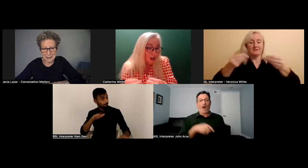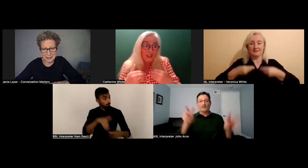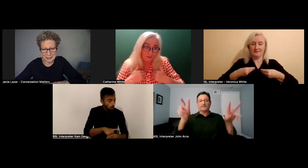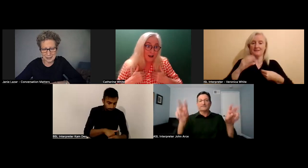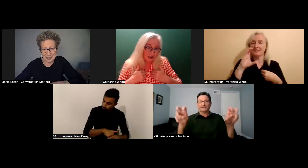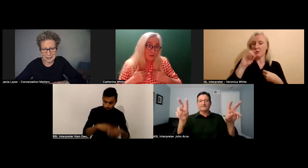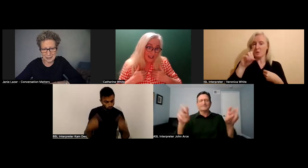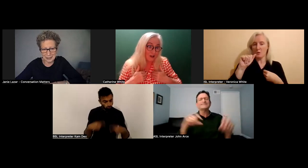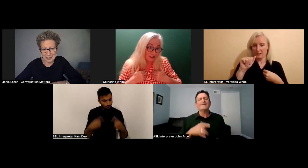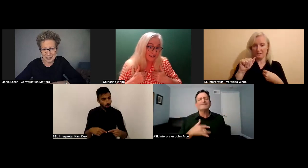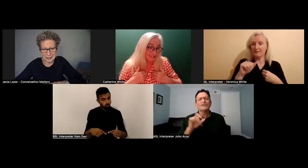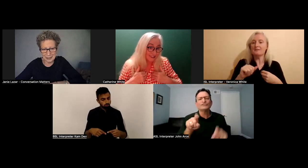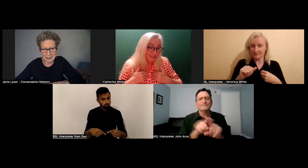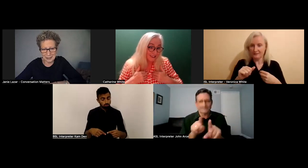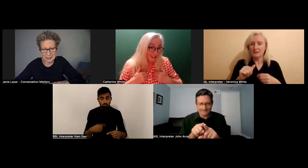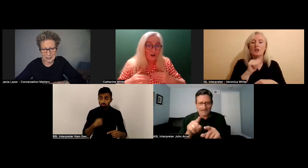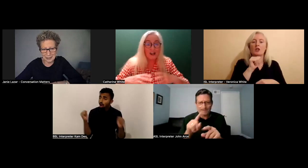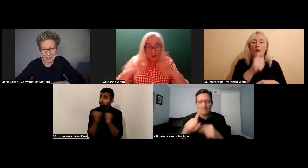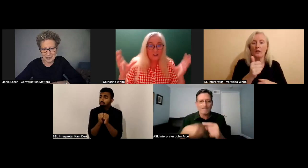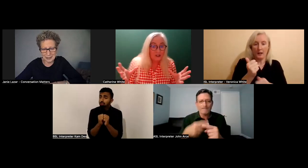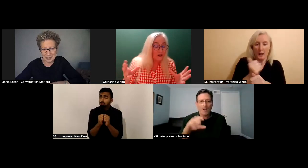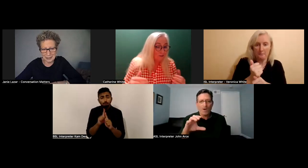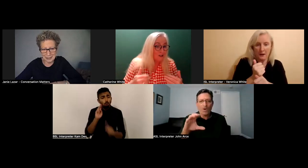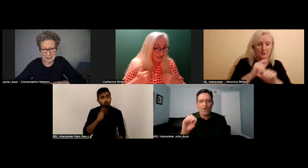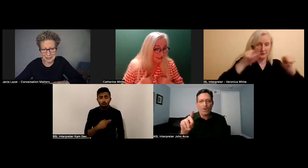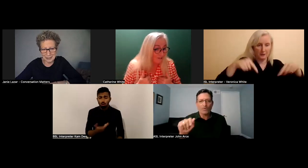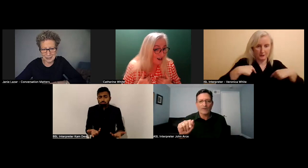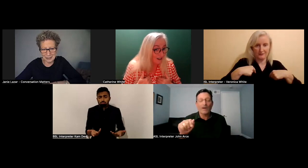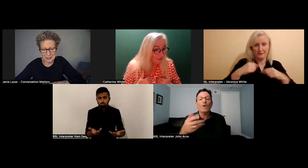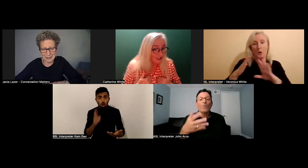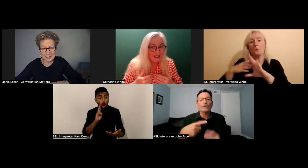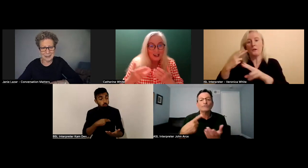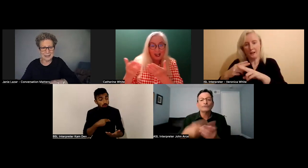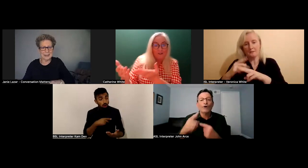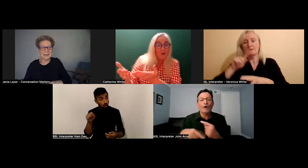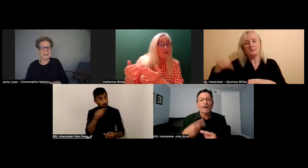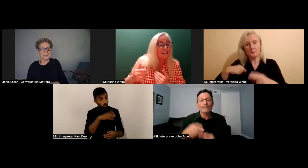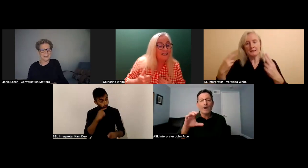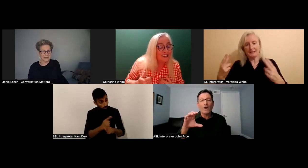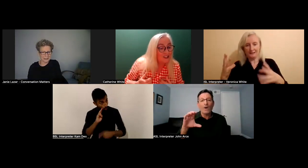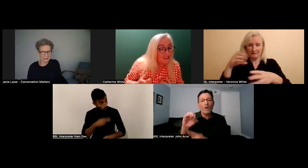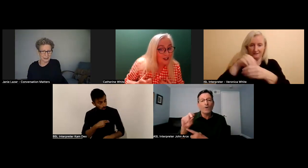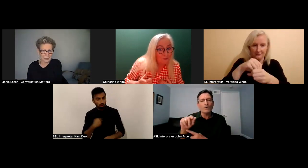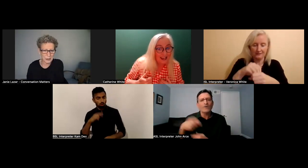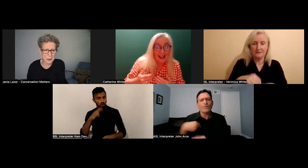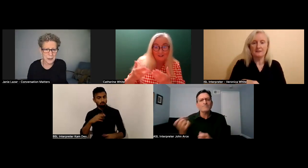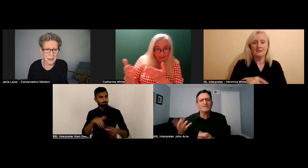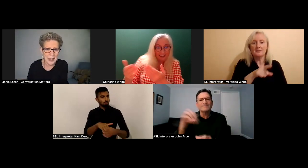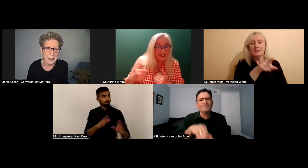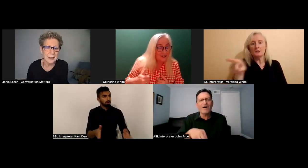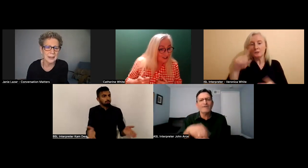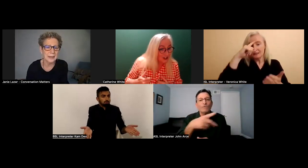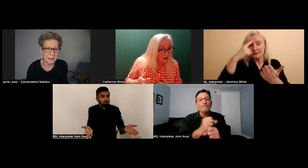well. Nothing about us without us. You know, if you're going to talk about us, involve us. If you're going to make decisions on our